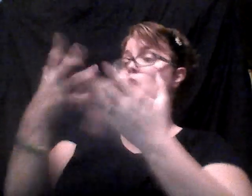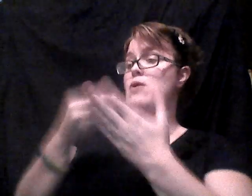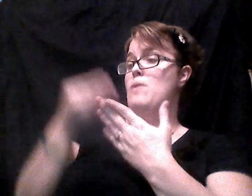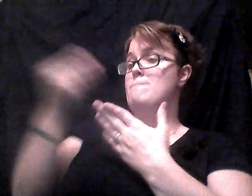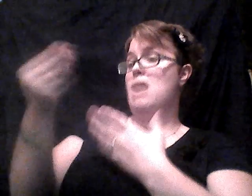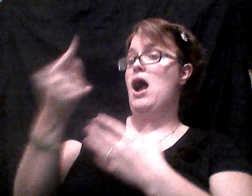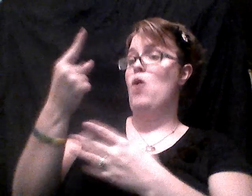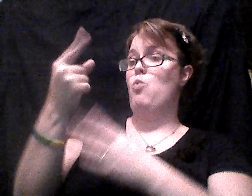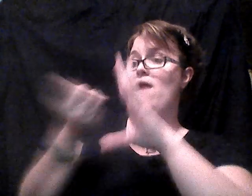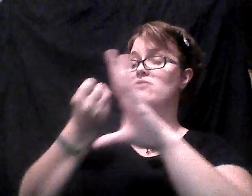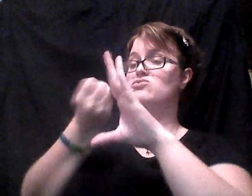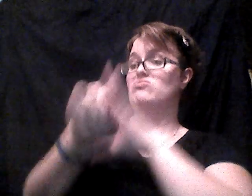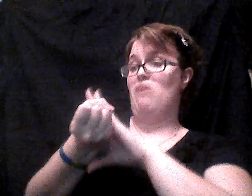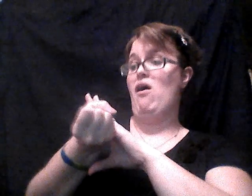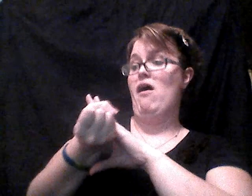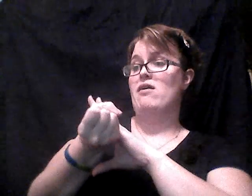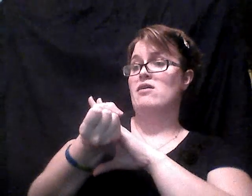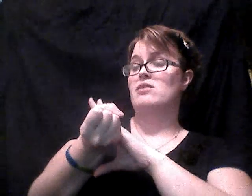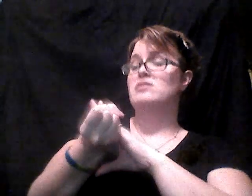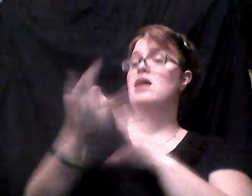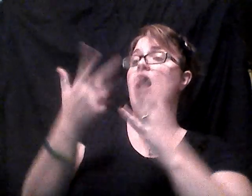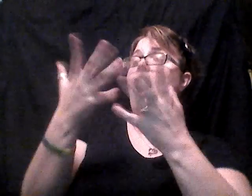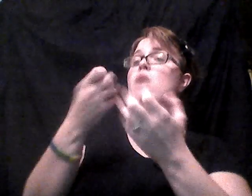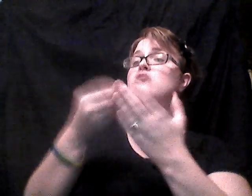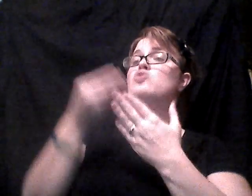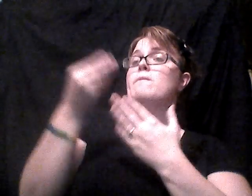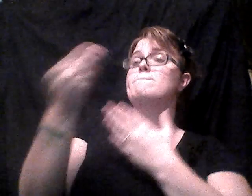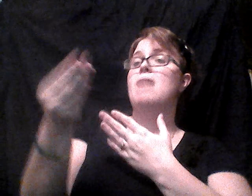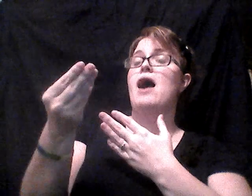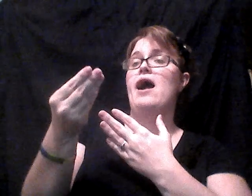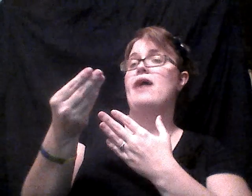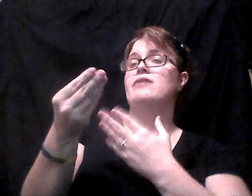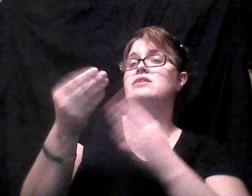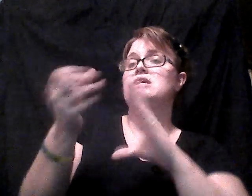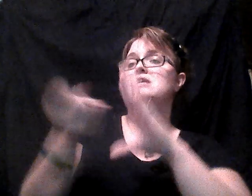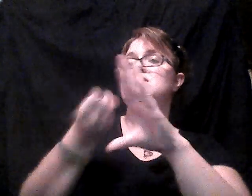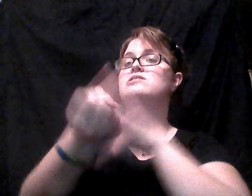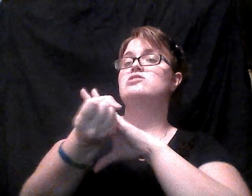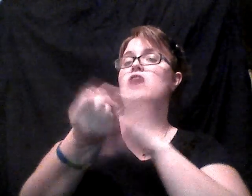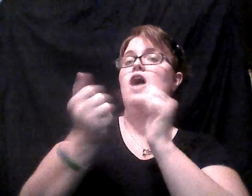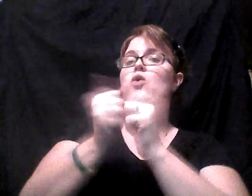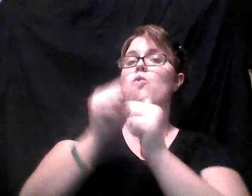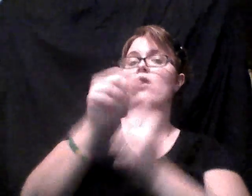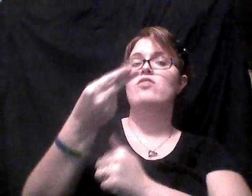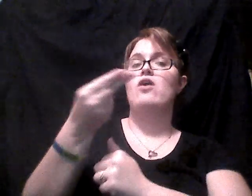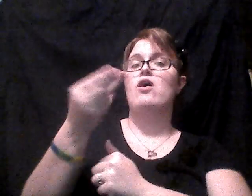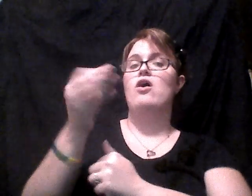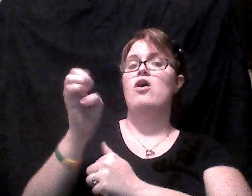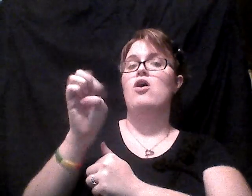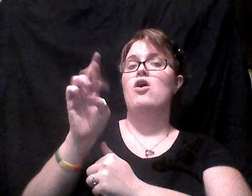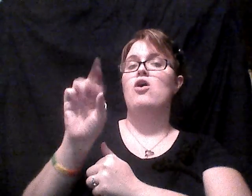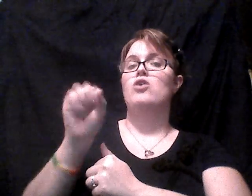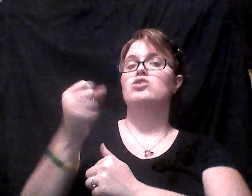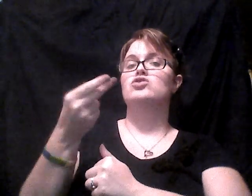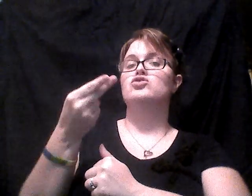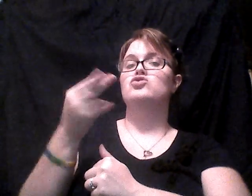going to make a lot of money. So I'd love to buy a stock in Hershey. And the guy goes, well, it's $100. You go, I got $10. Your